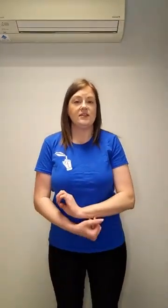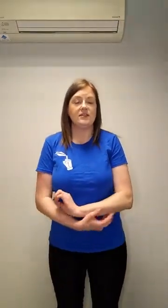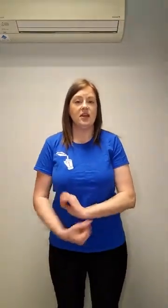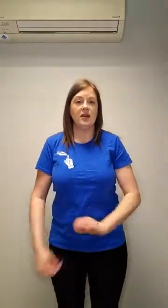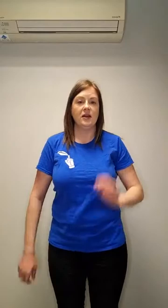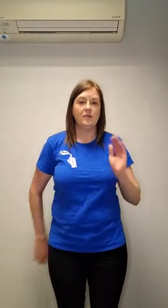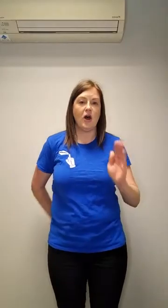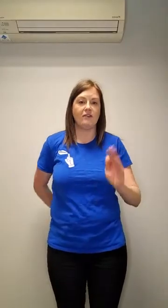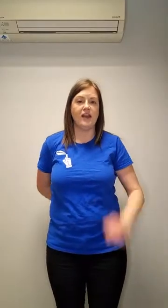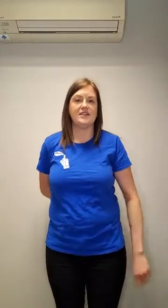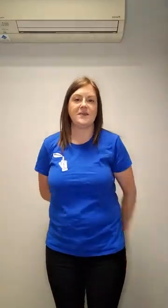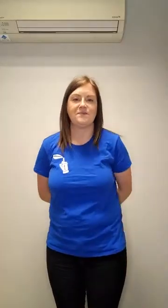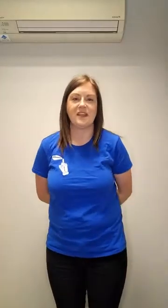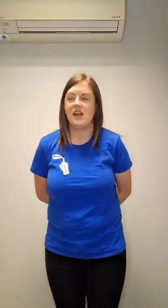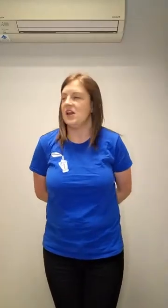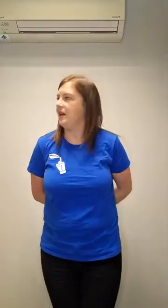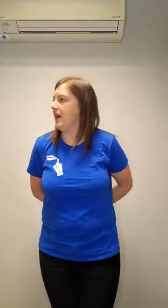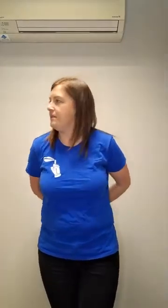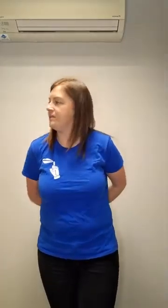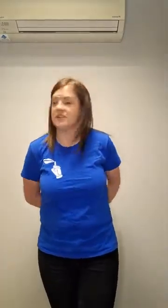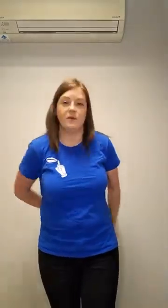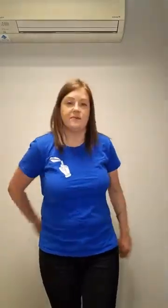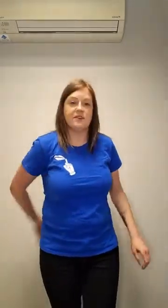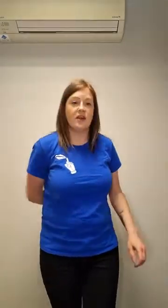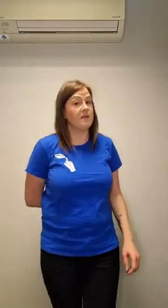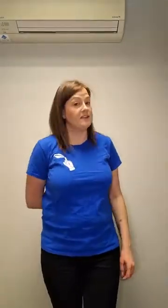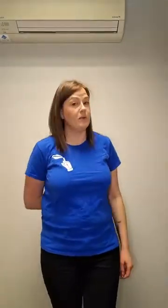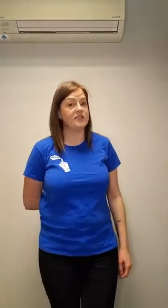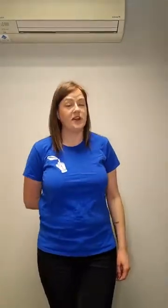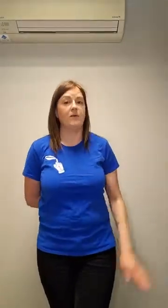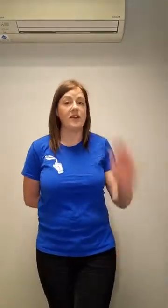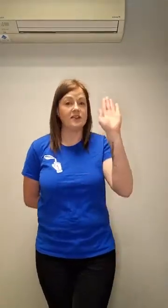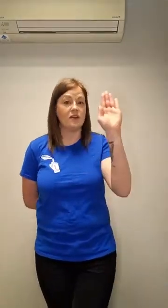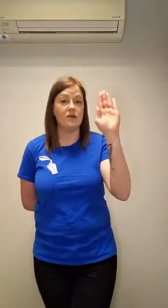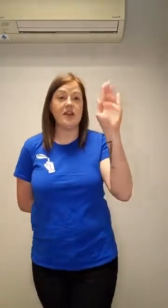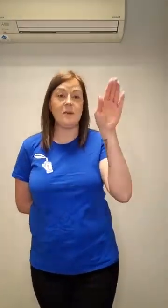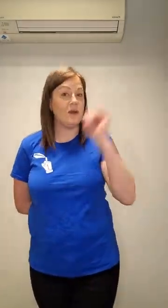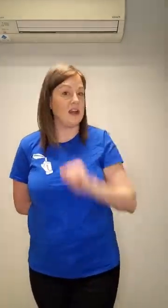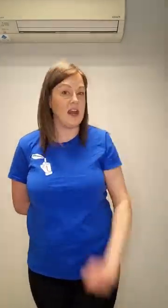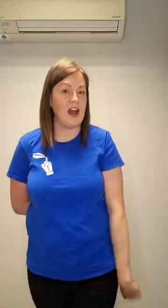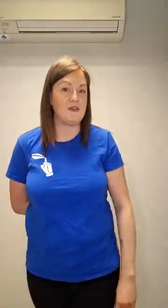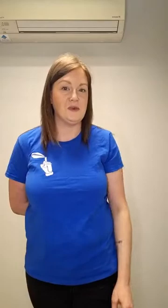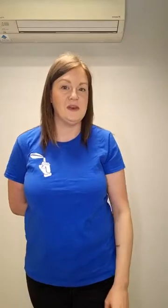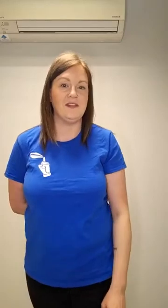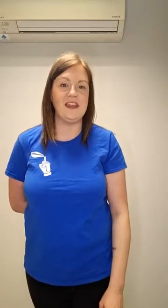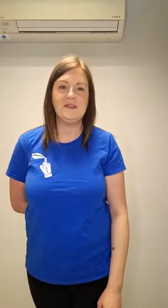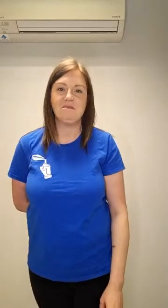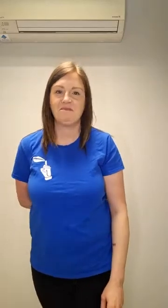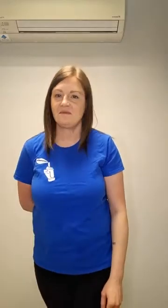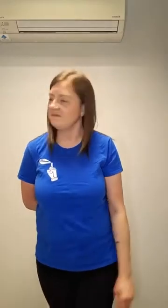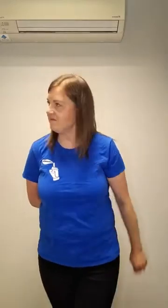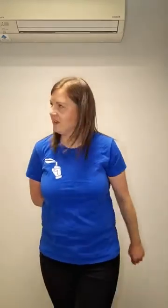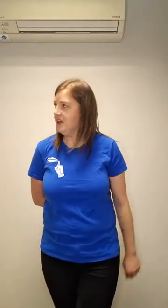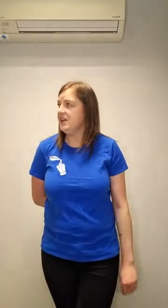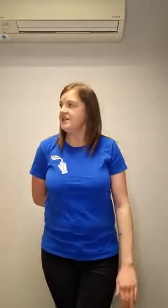and perfect. Okay, so tucking my supporting arm away because I only need my working hand for all of these. So